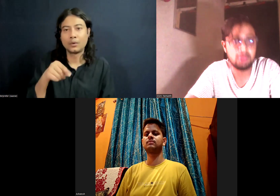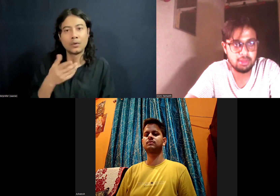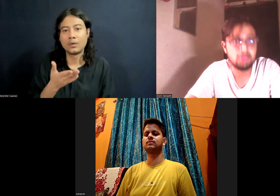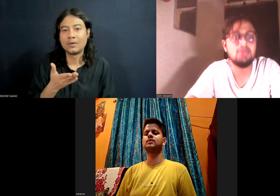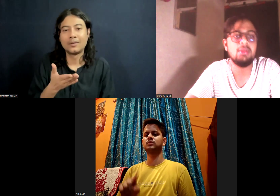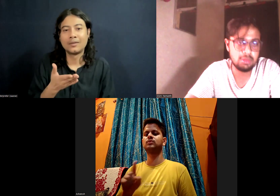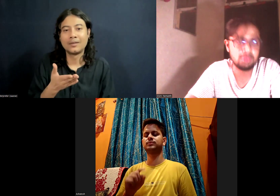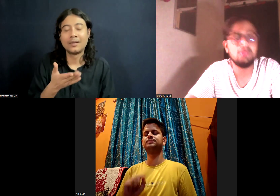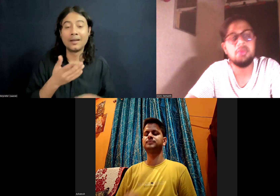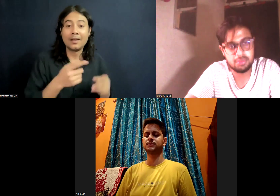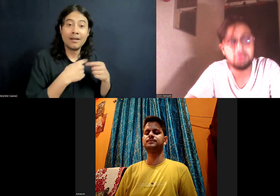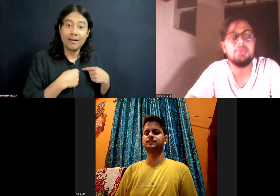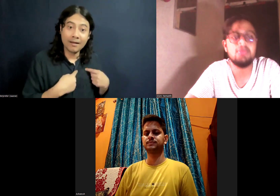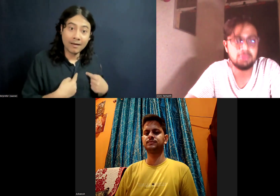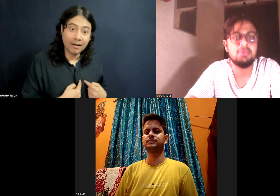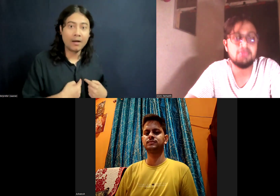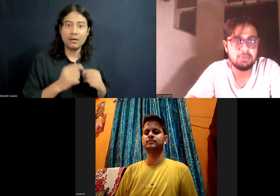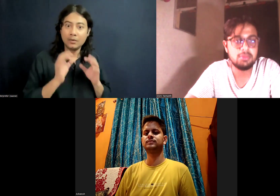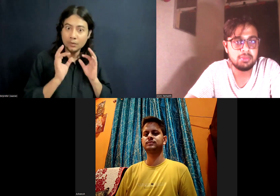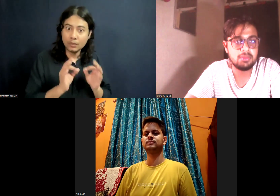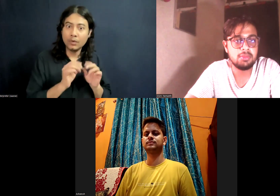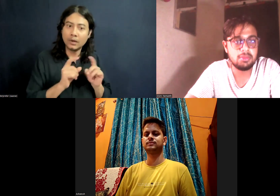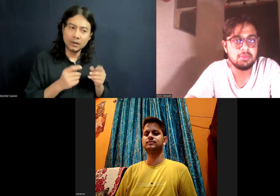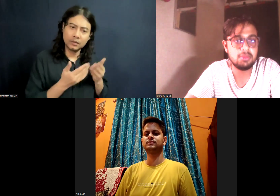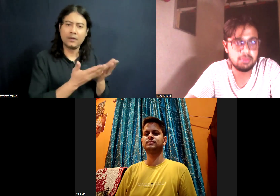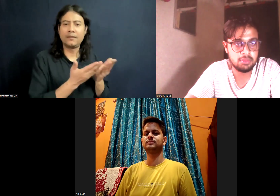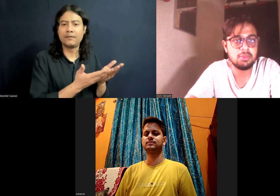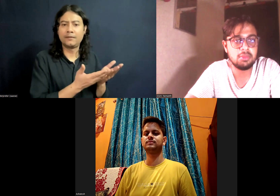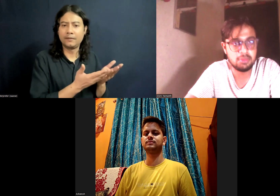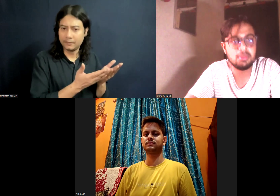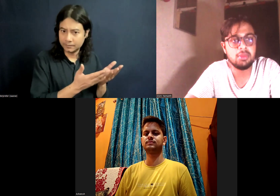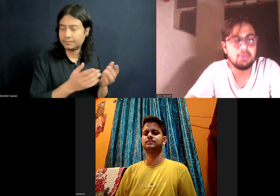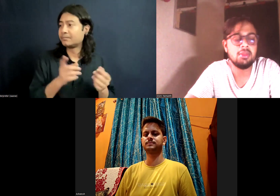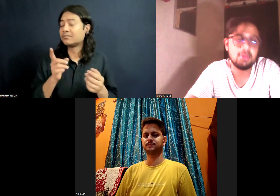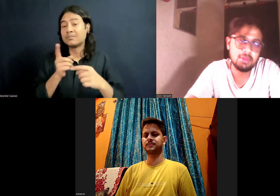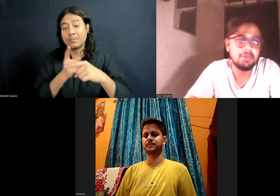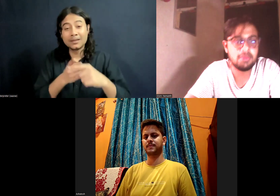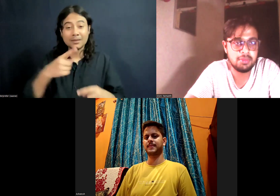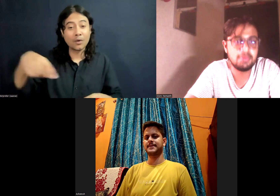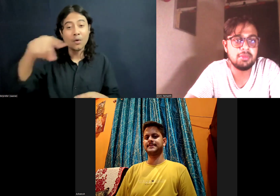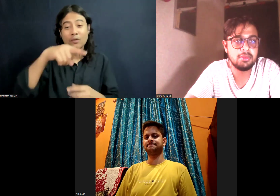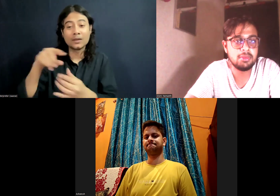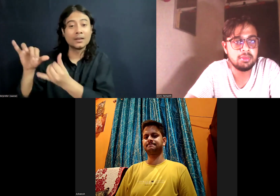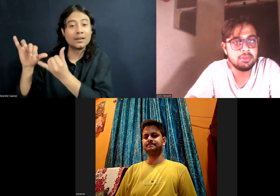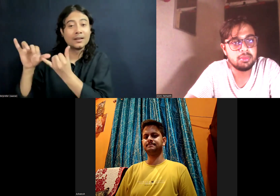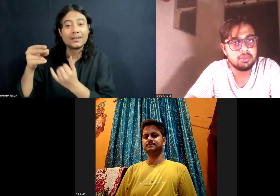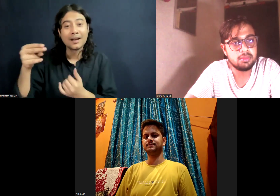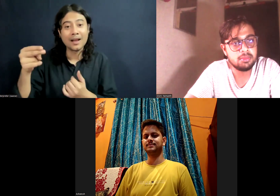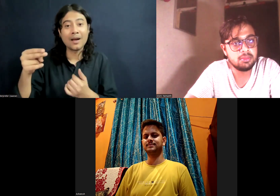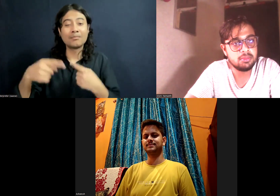of course, we have taken shelter of holy names. We do take shelter of Krishna's name and we do eat